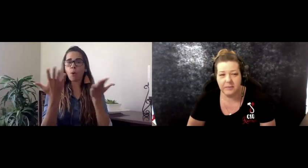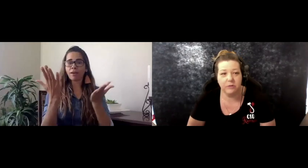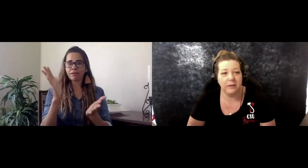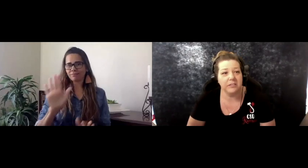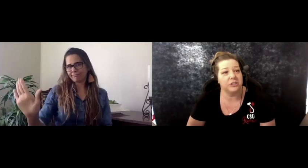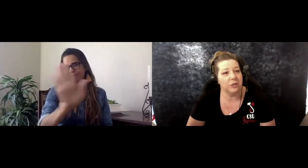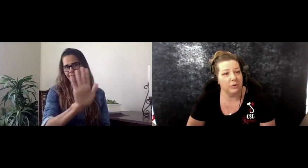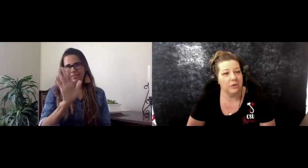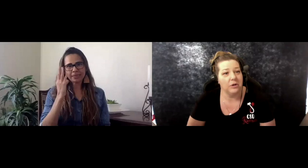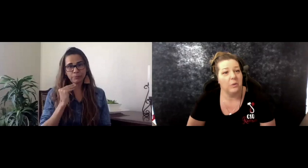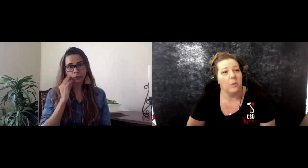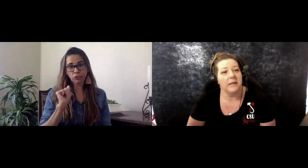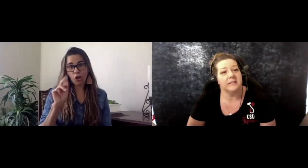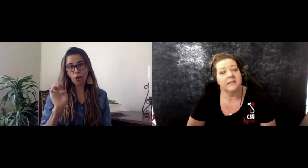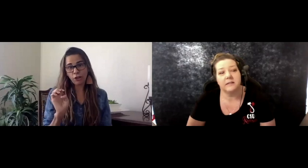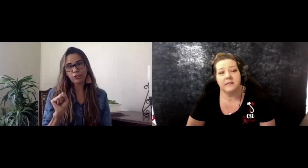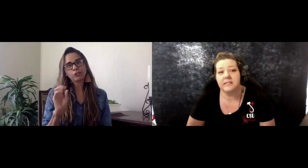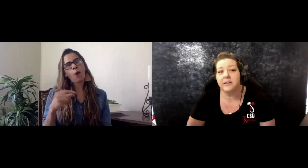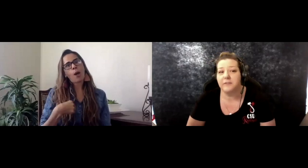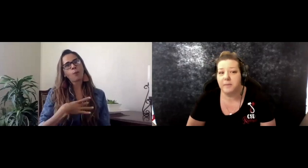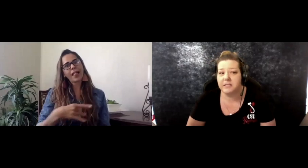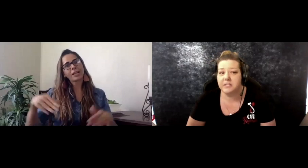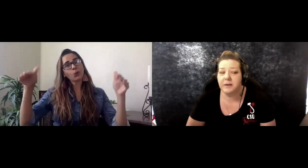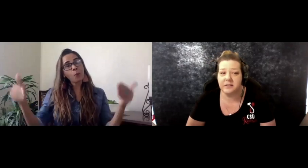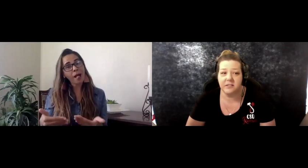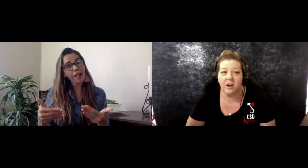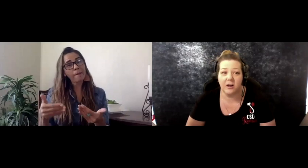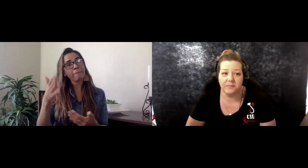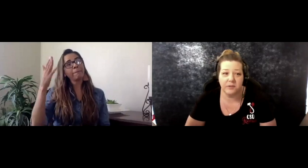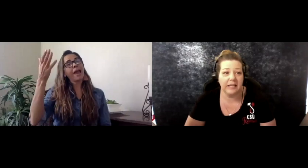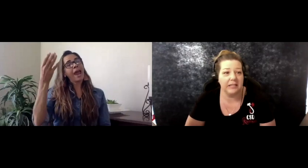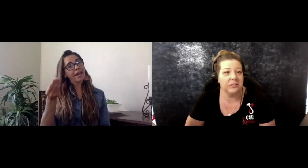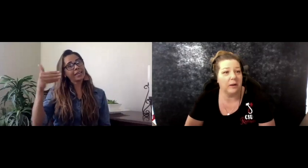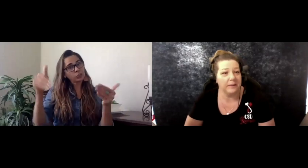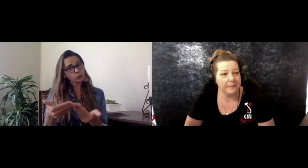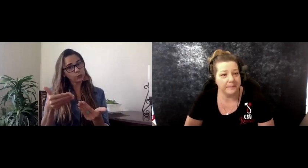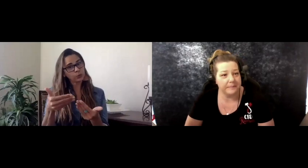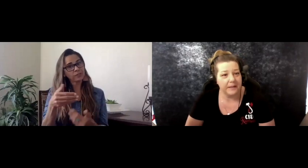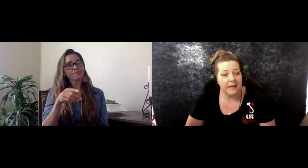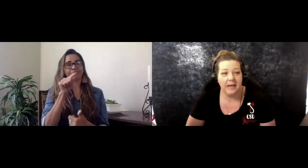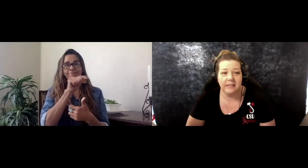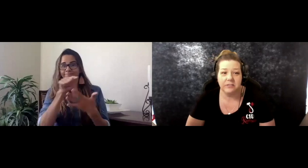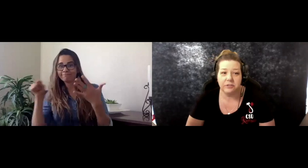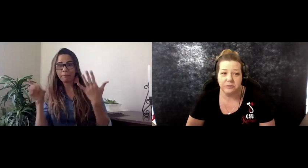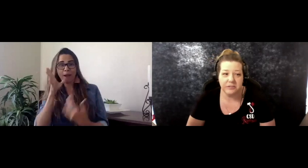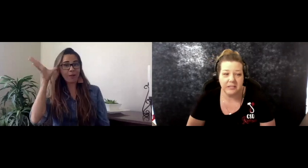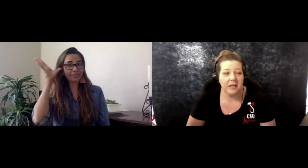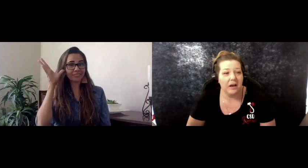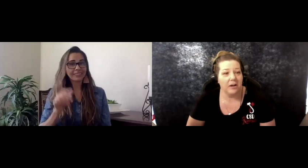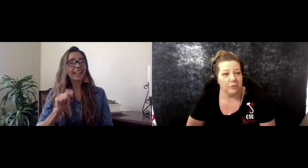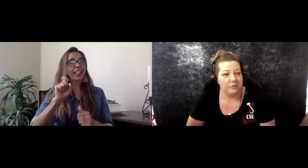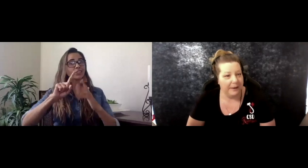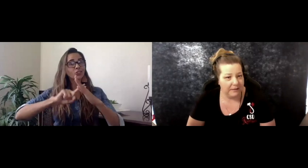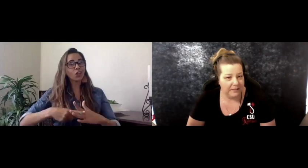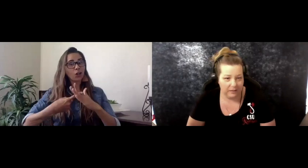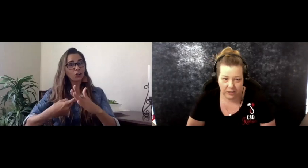think it'd be great to show what these other families' experiences are. So I'd like to welcome and introduce our